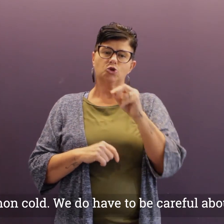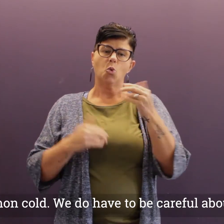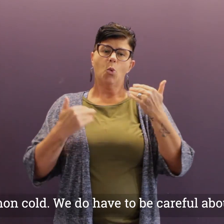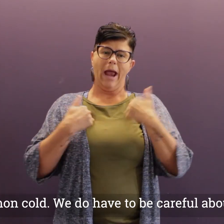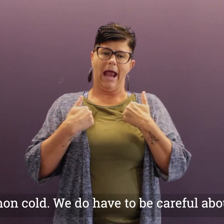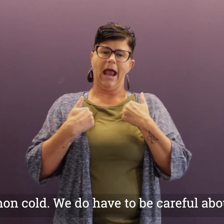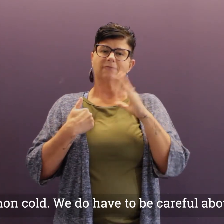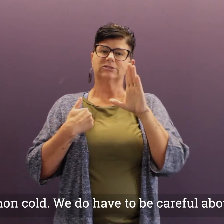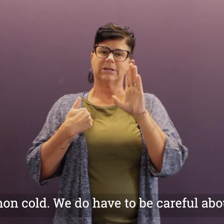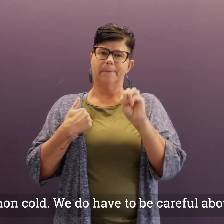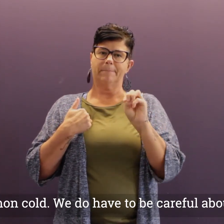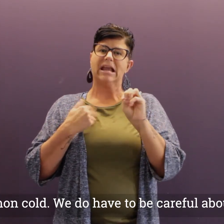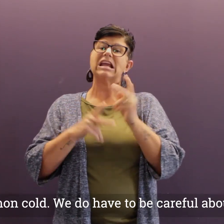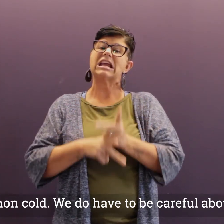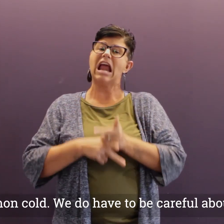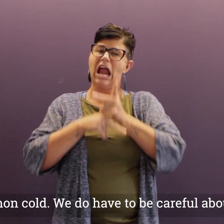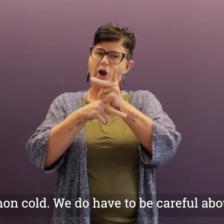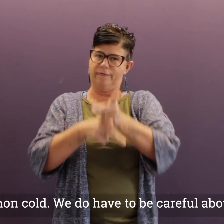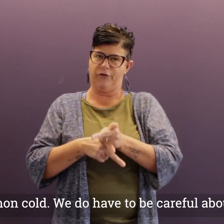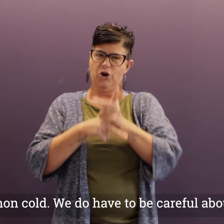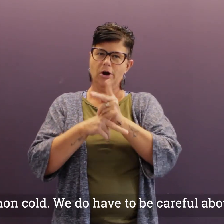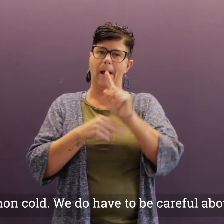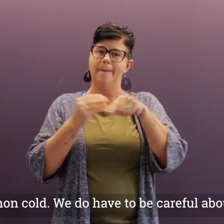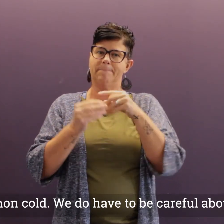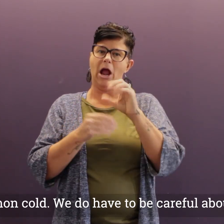We do have to be careful about COVID-19.